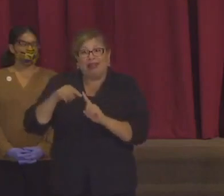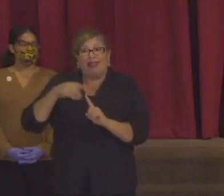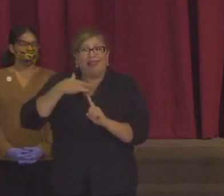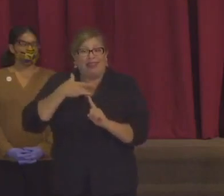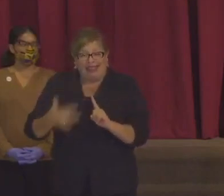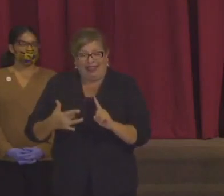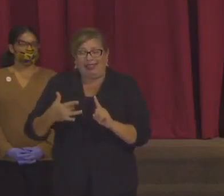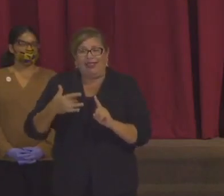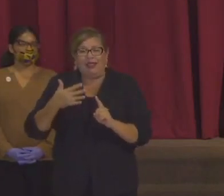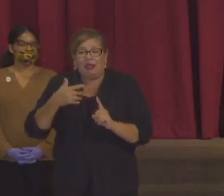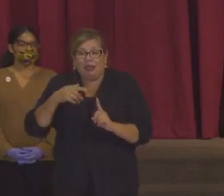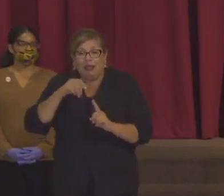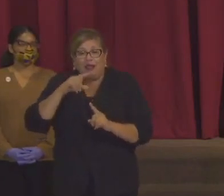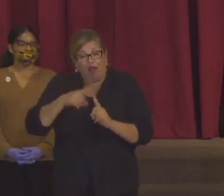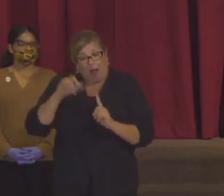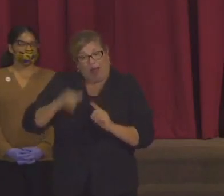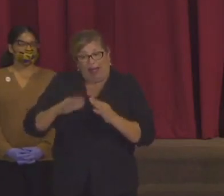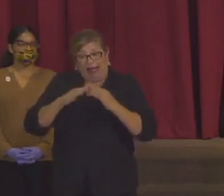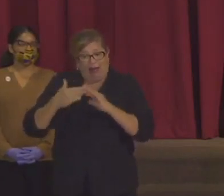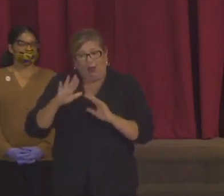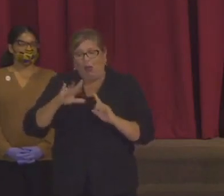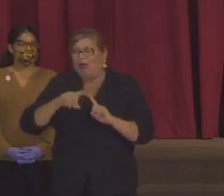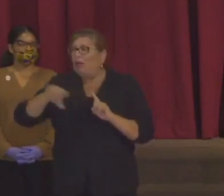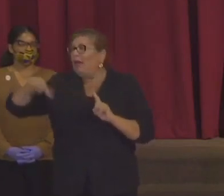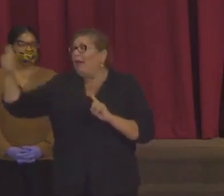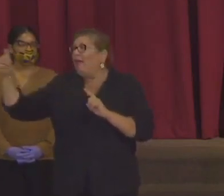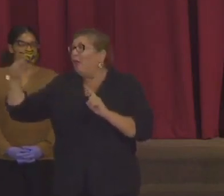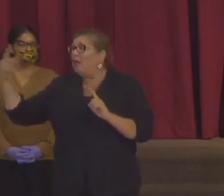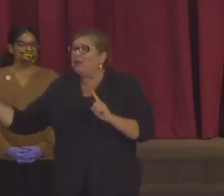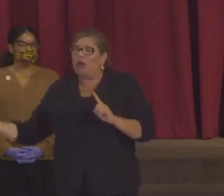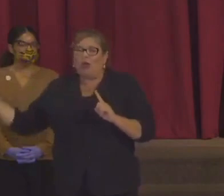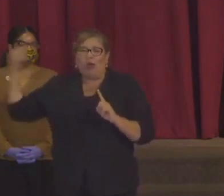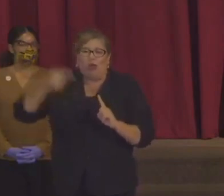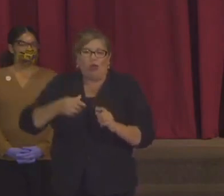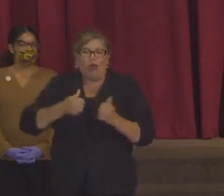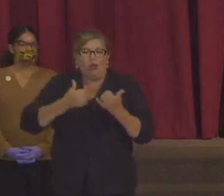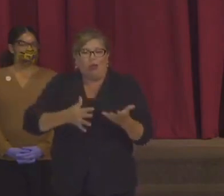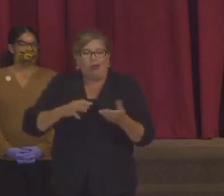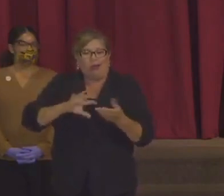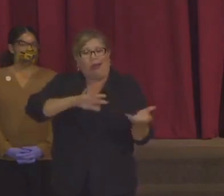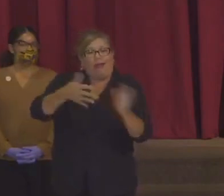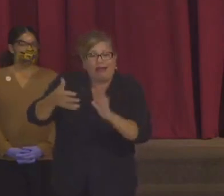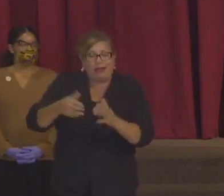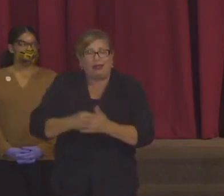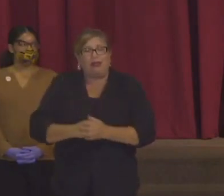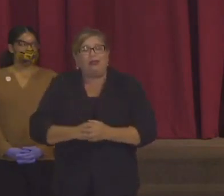communities of which they're creating havoc. Many come from other parts of not only